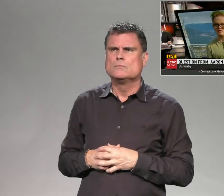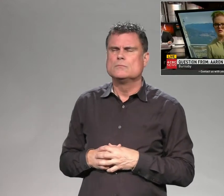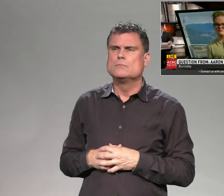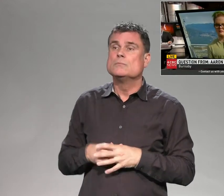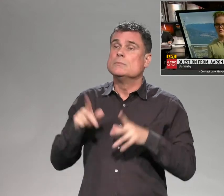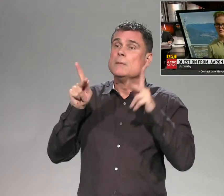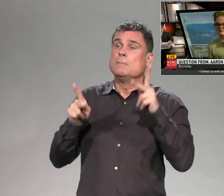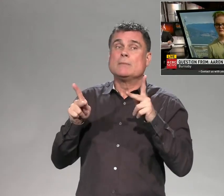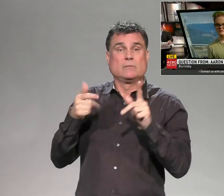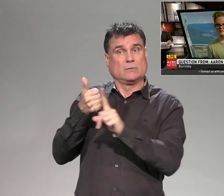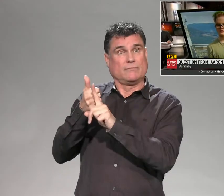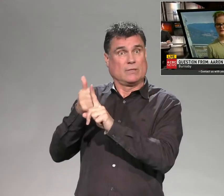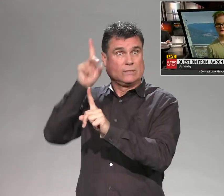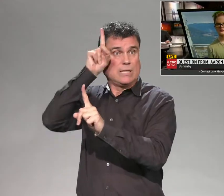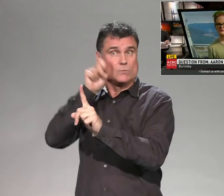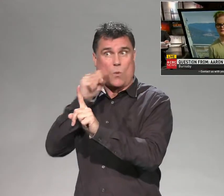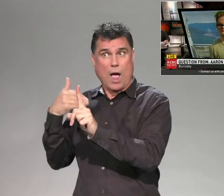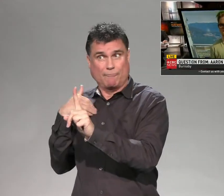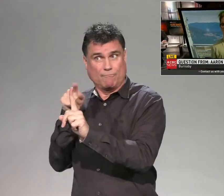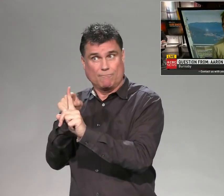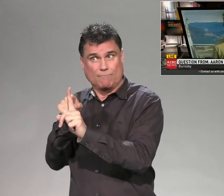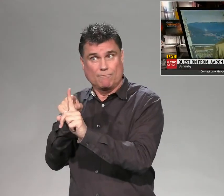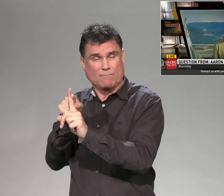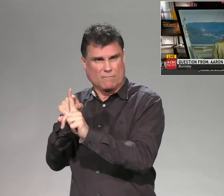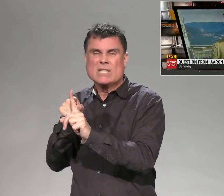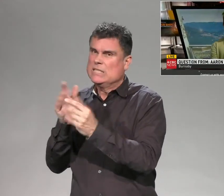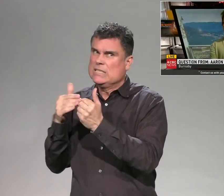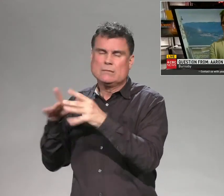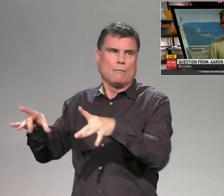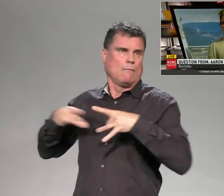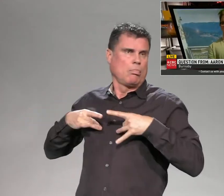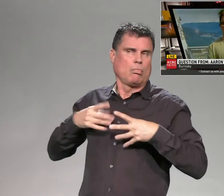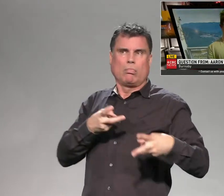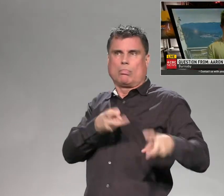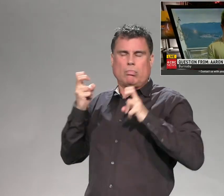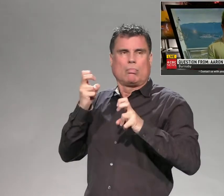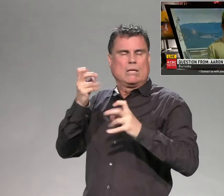very sick from COVID-19.